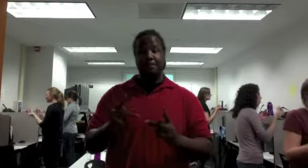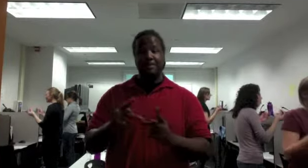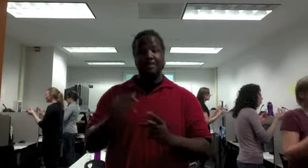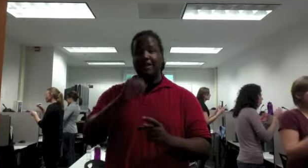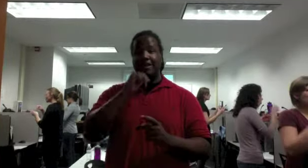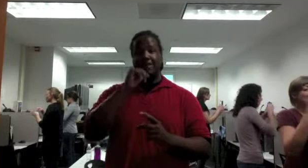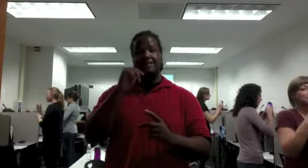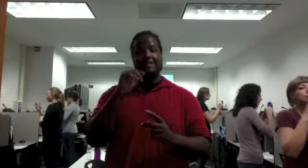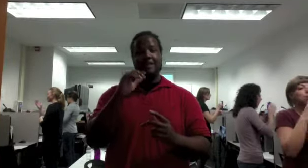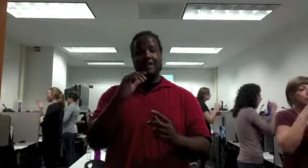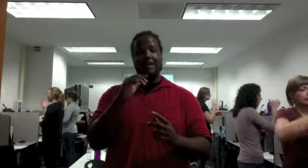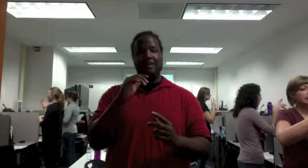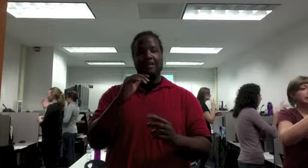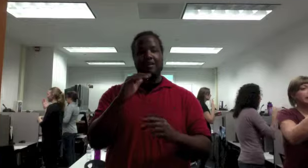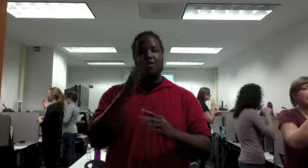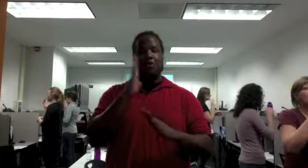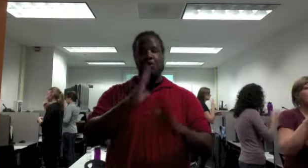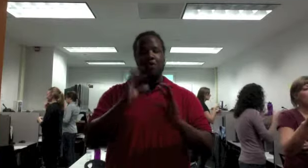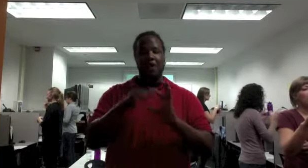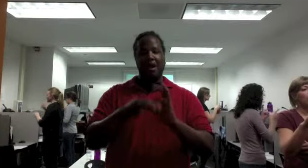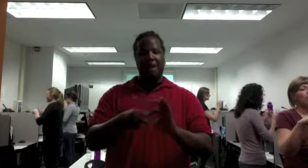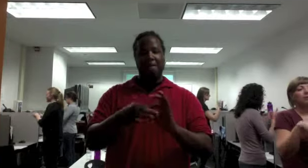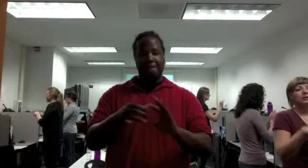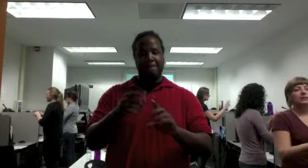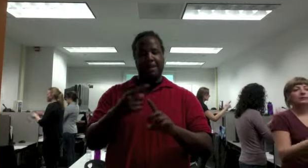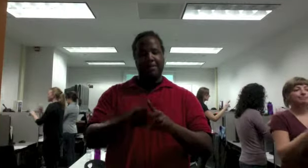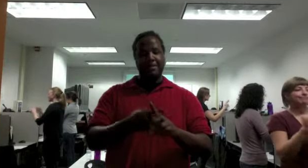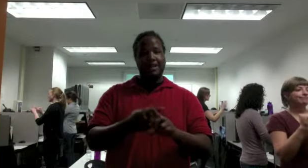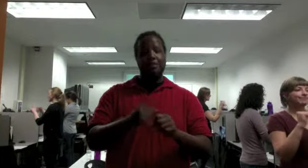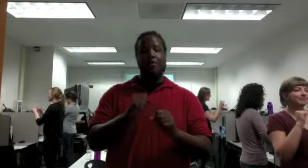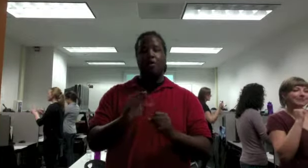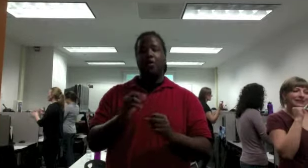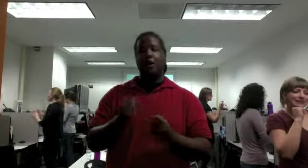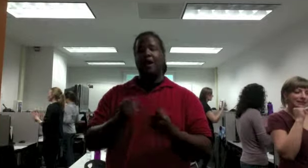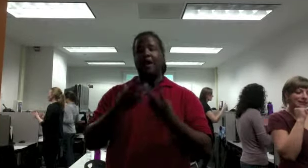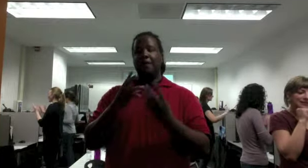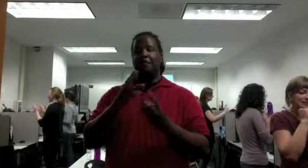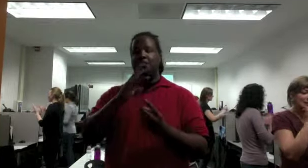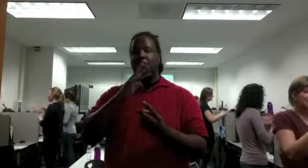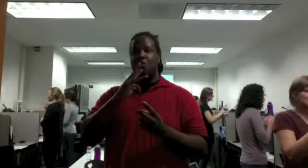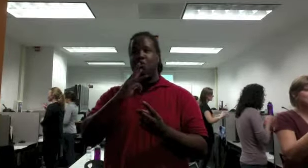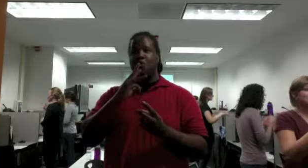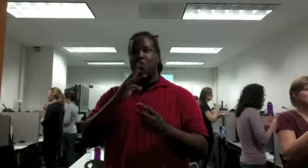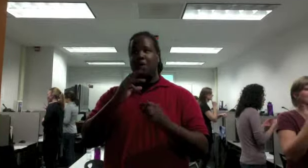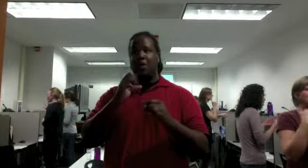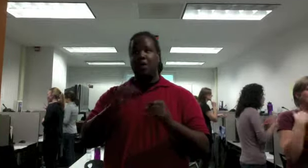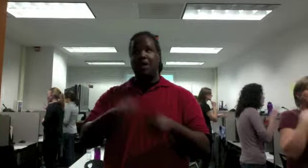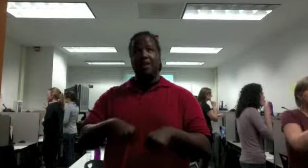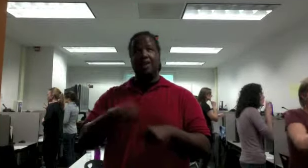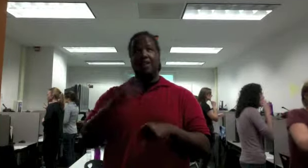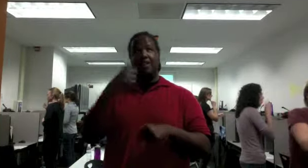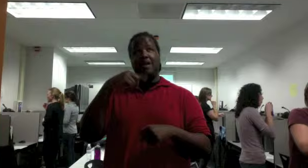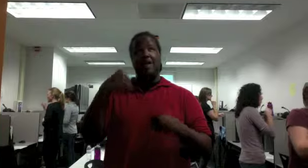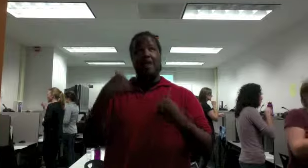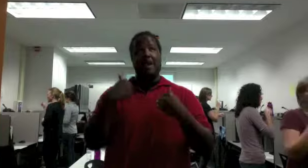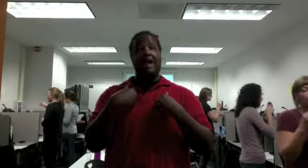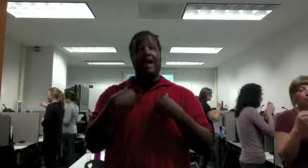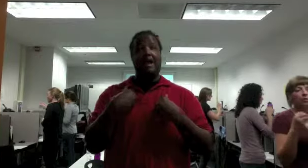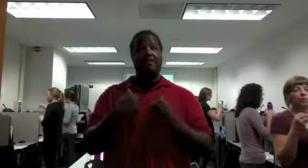place. So that's a measure of how much moisture is in the air. This is not concerned with temperature. This is not concerned